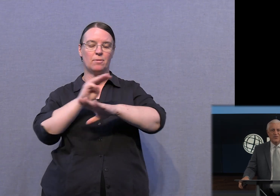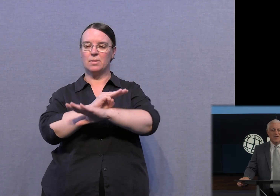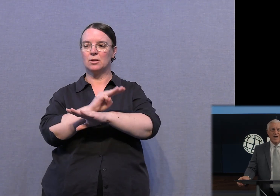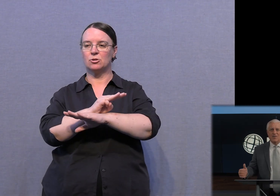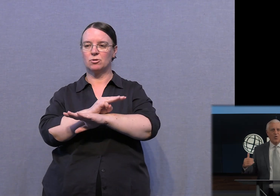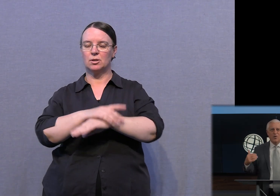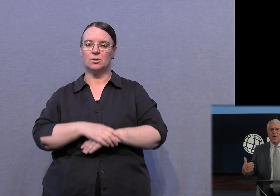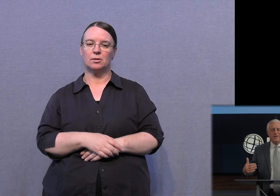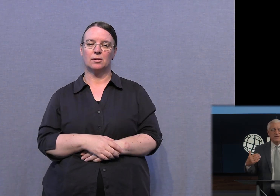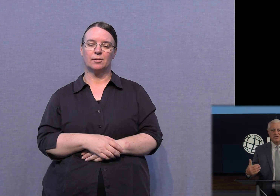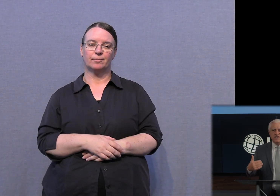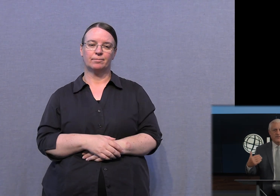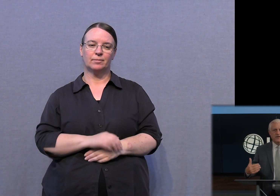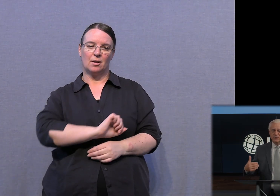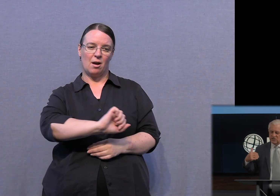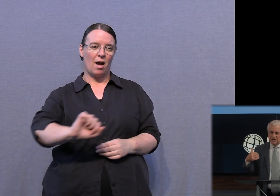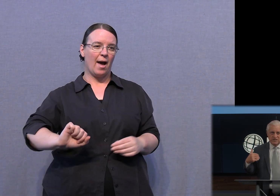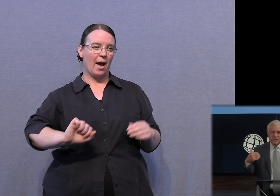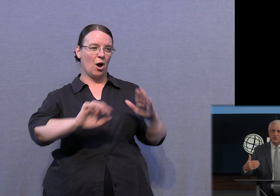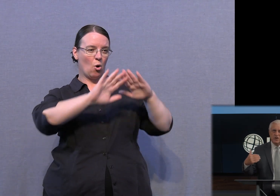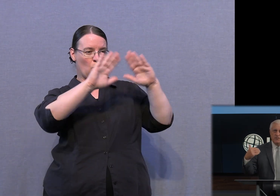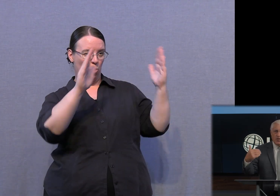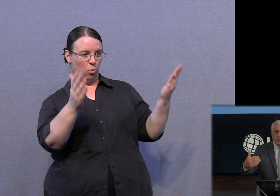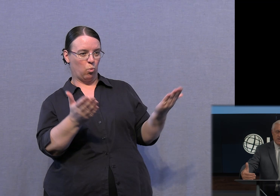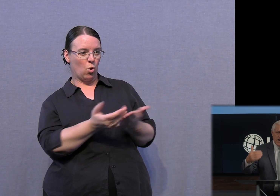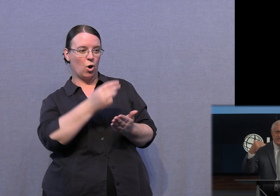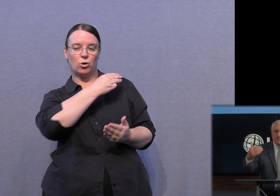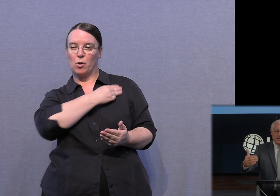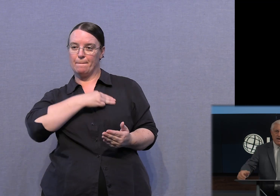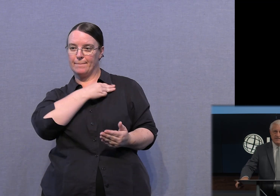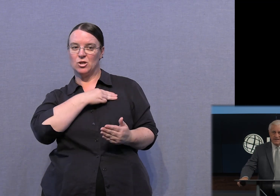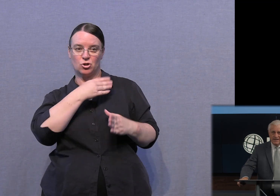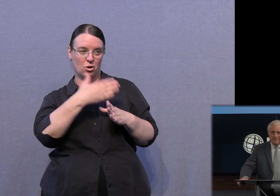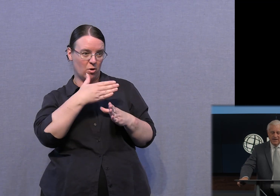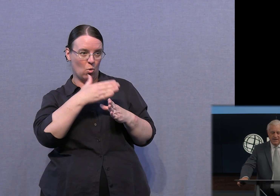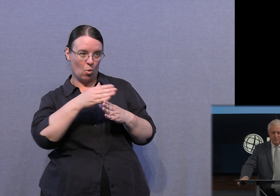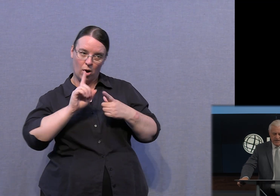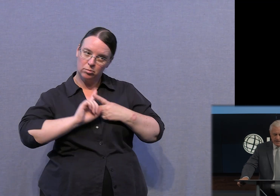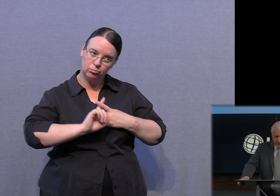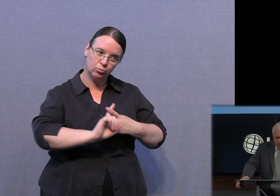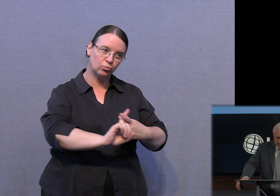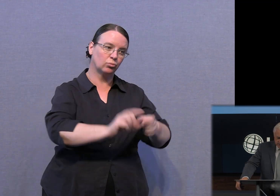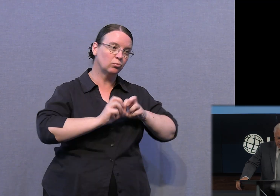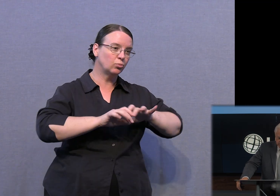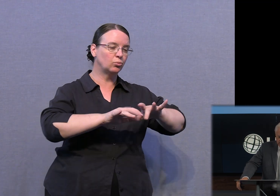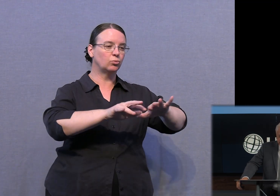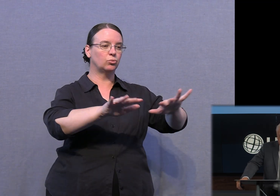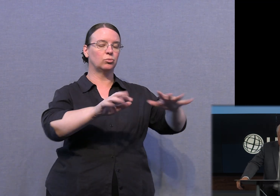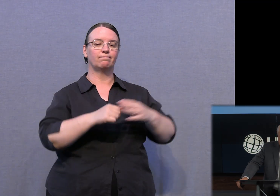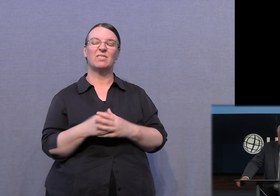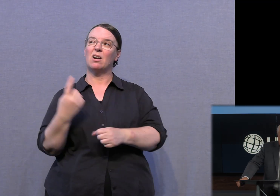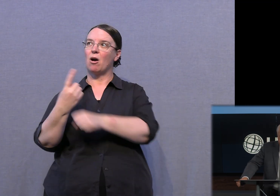tell you our worldwide missions effort has just continued to go forward. God has supplied the need in many different ways,